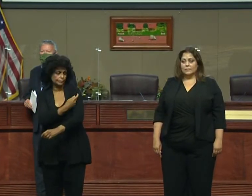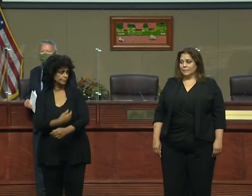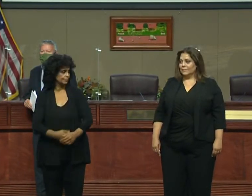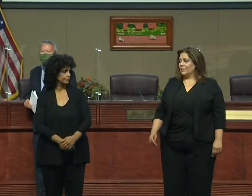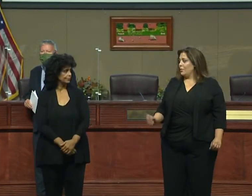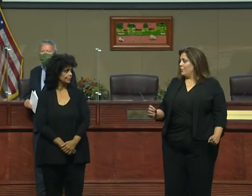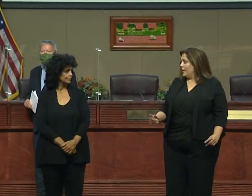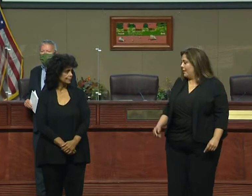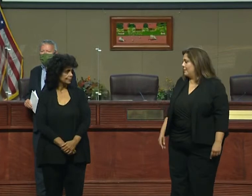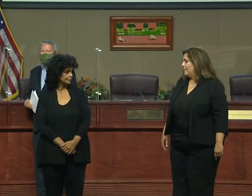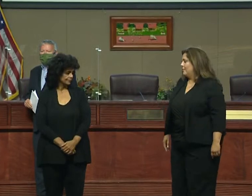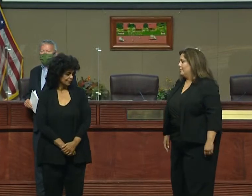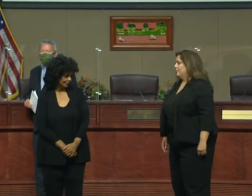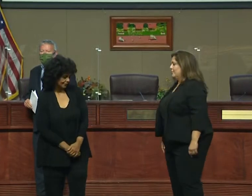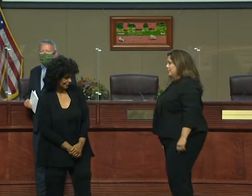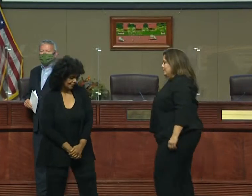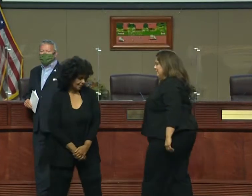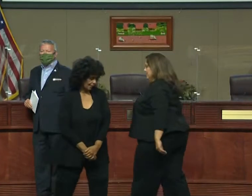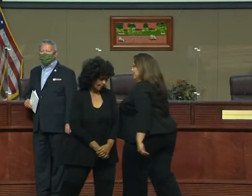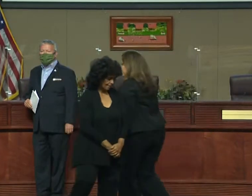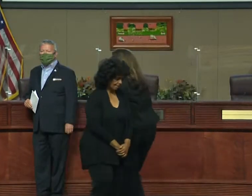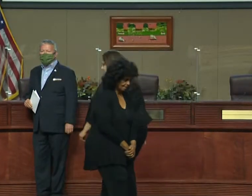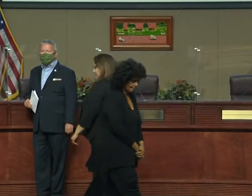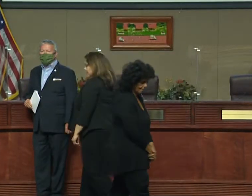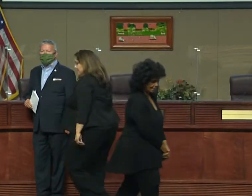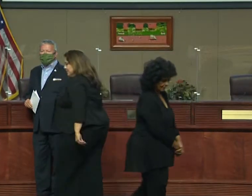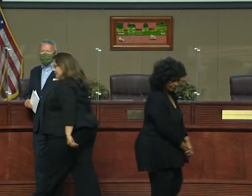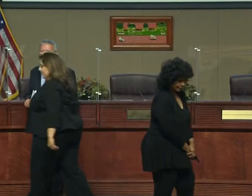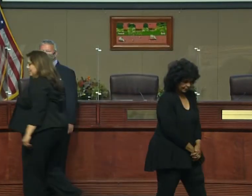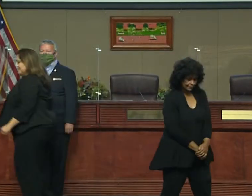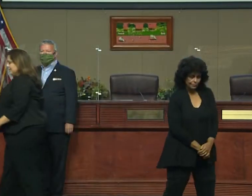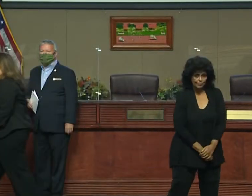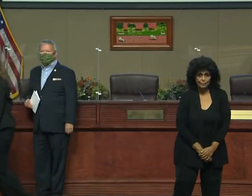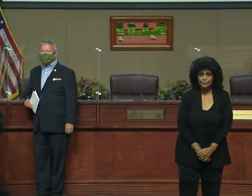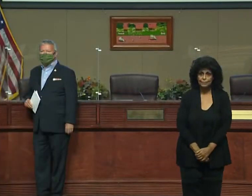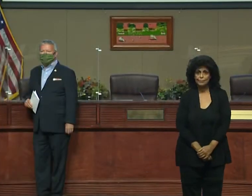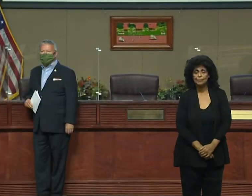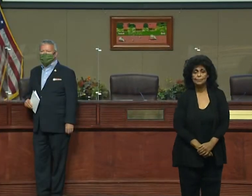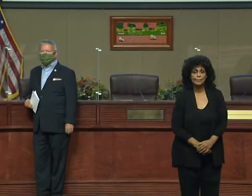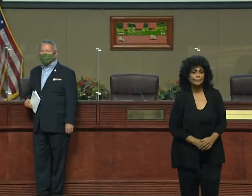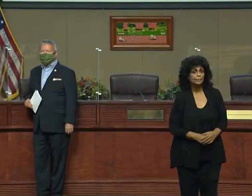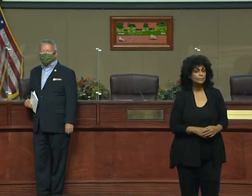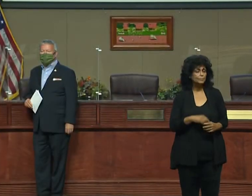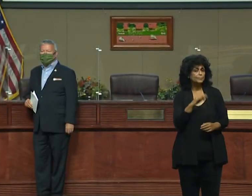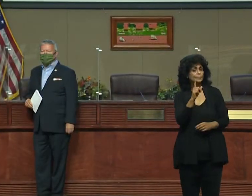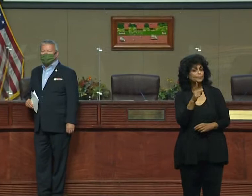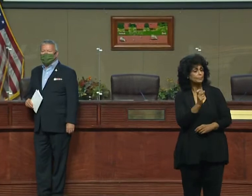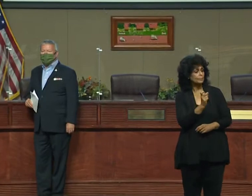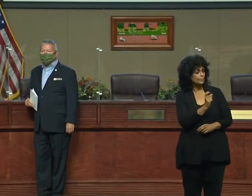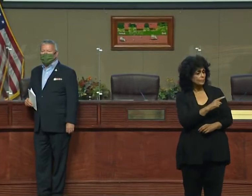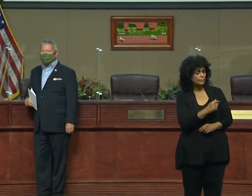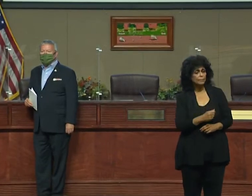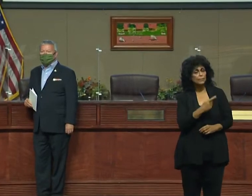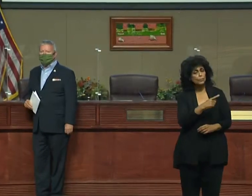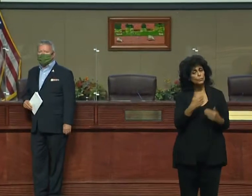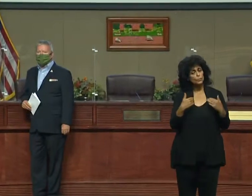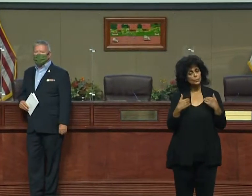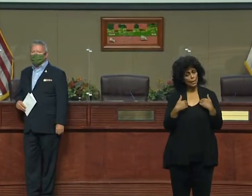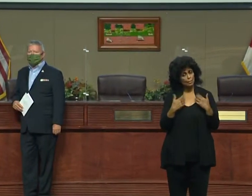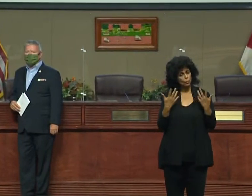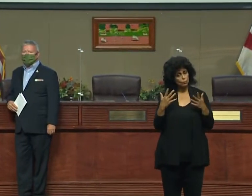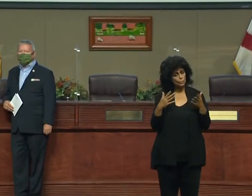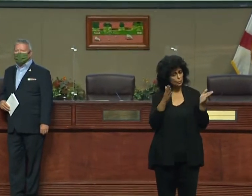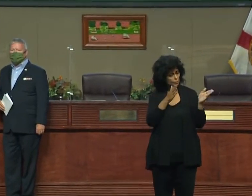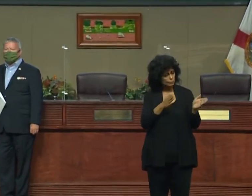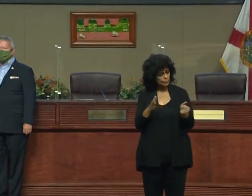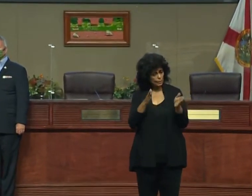Okay, other questions? Emily Braun, News 13. This is for Mayor Demings. Mayor Demings, do you have a plan in place